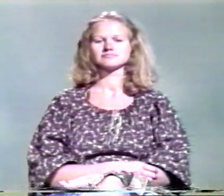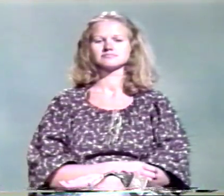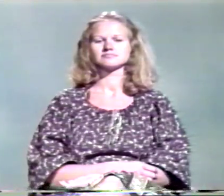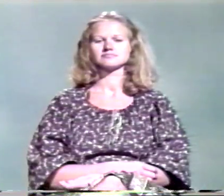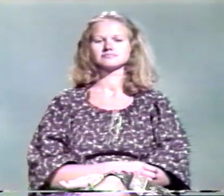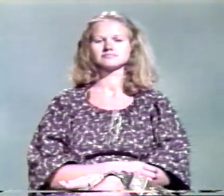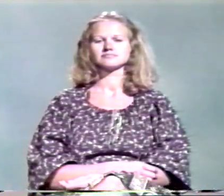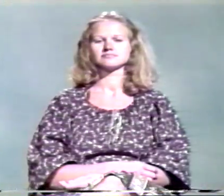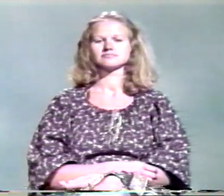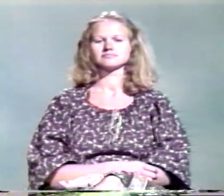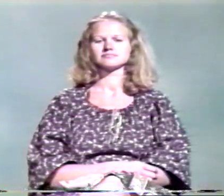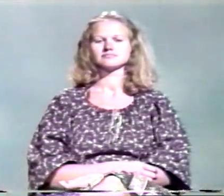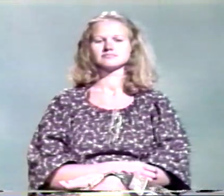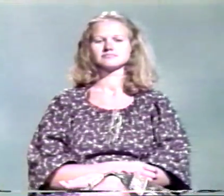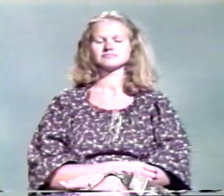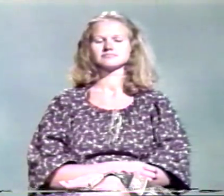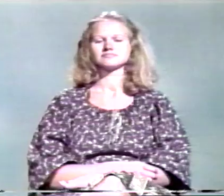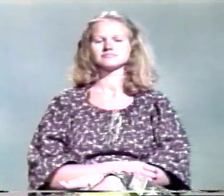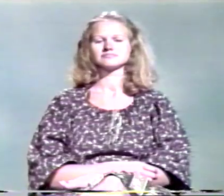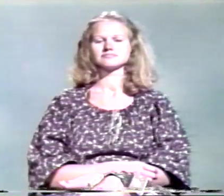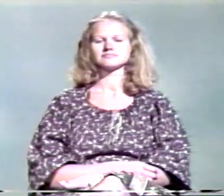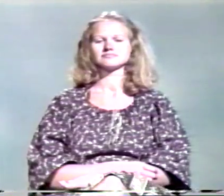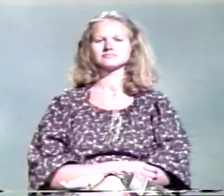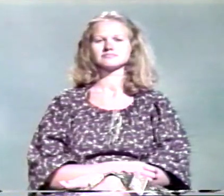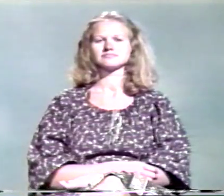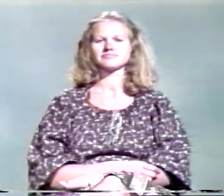is borrowed, it is common to fingerspell tell.